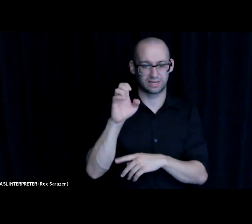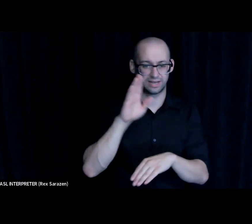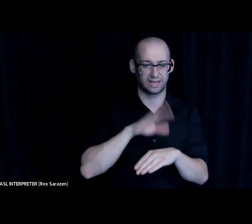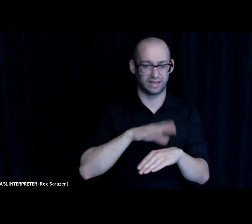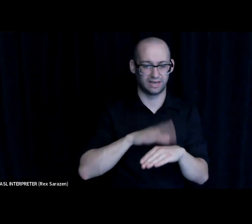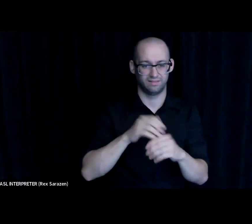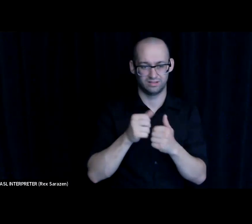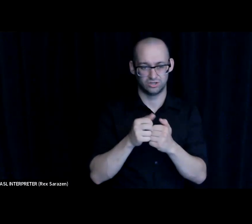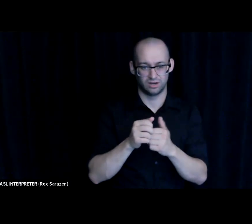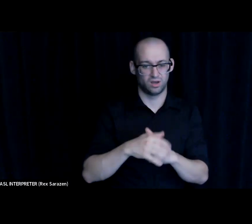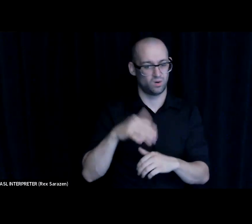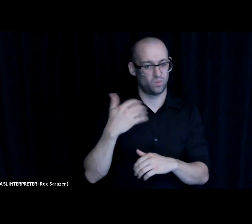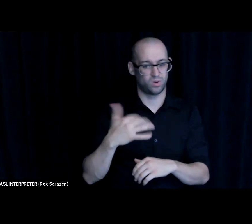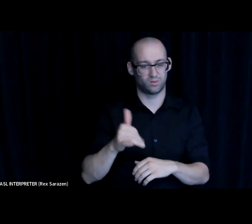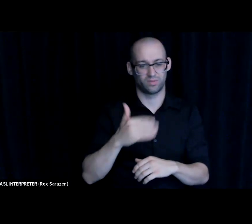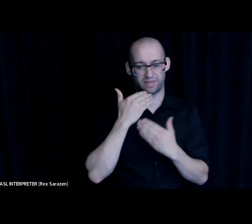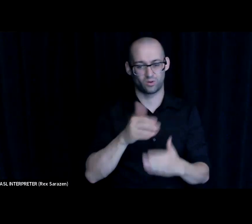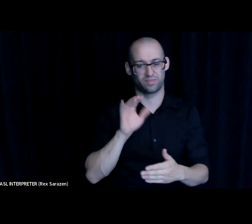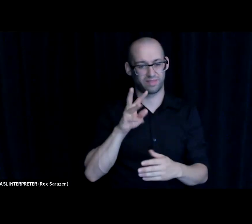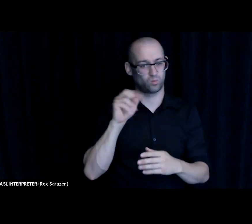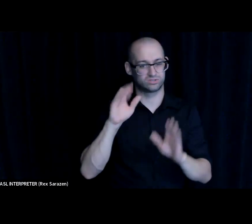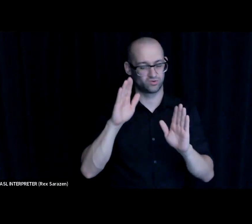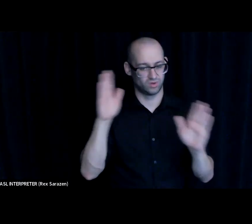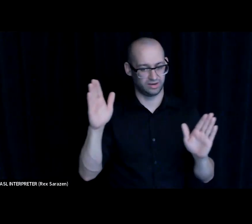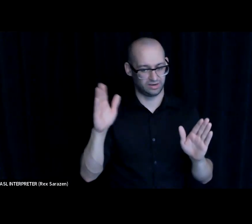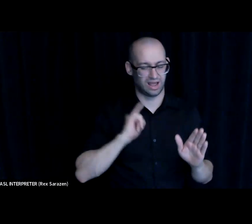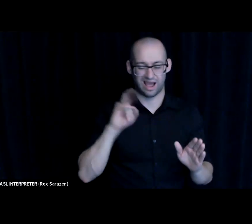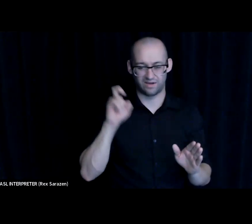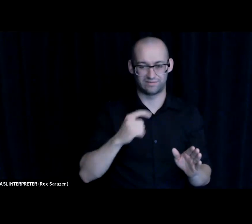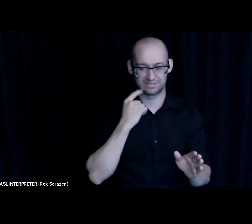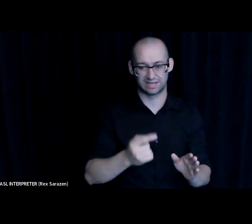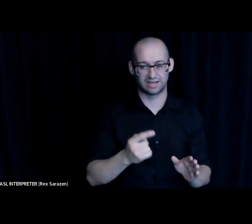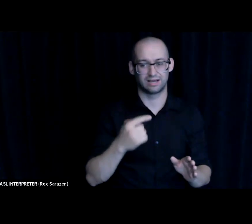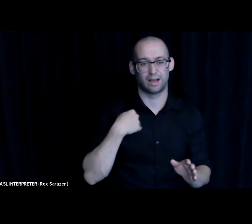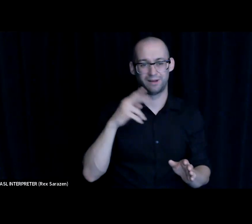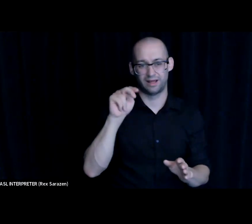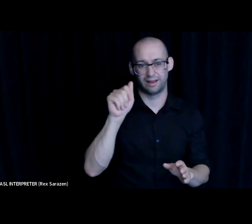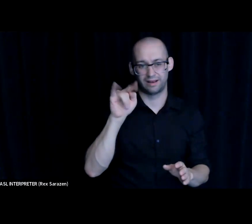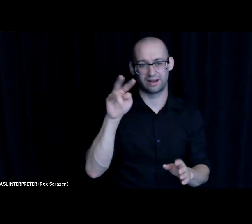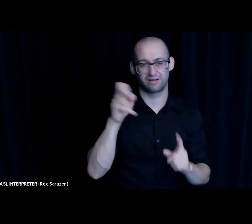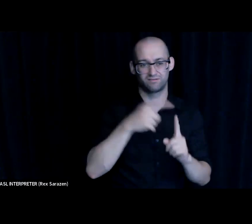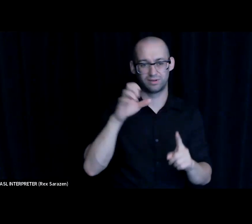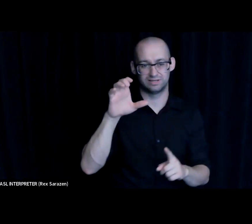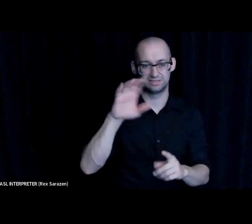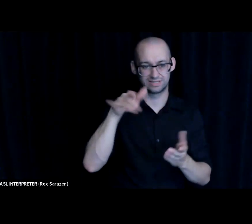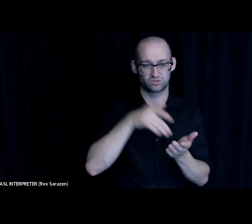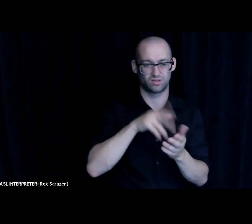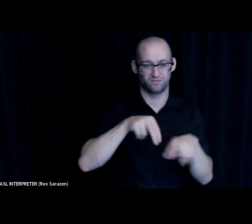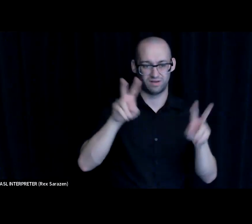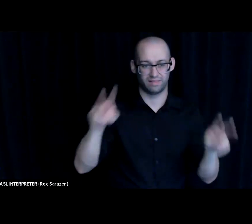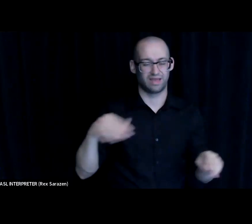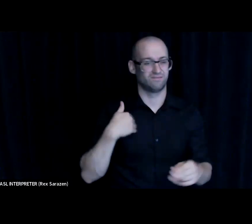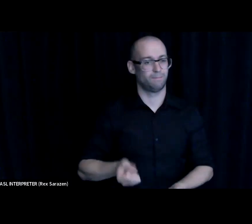you, Dr. DeJuan. That was fantastic. I have to say, being a native of the Central Valley, where we have a lot of